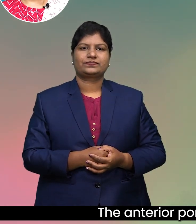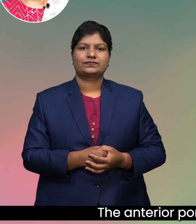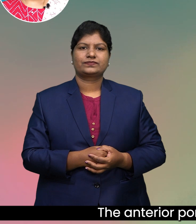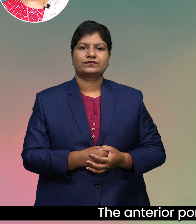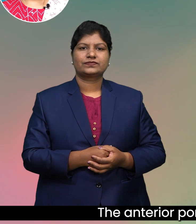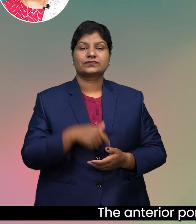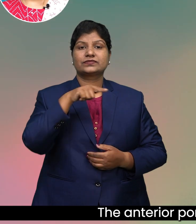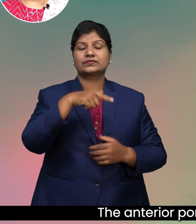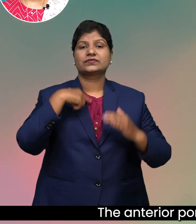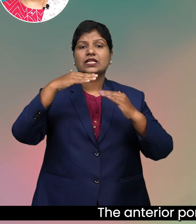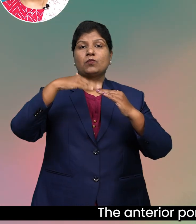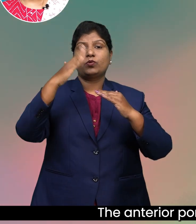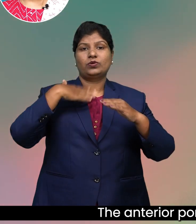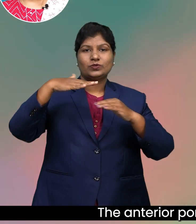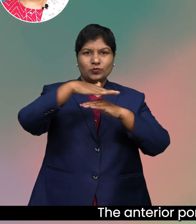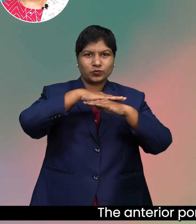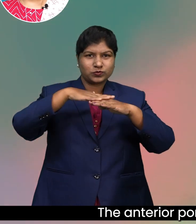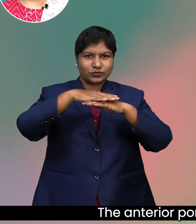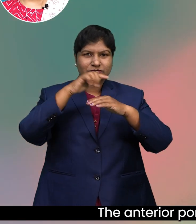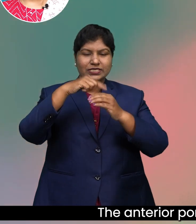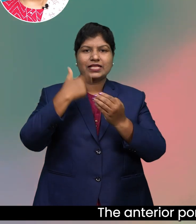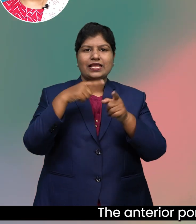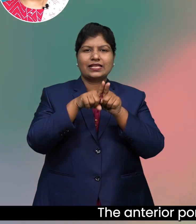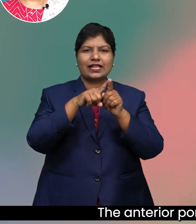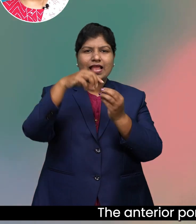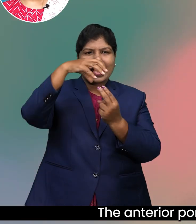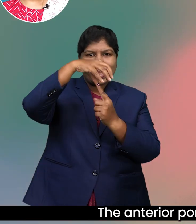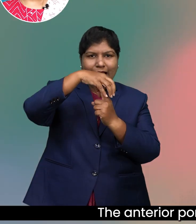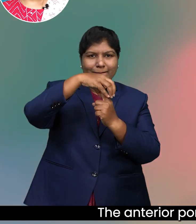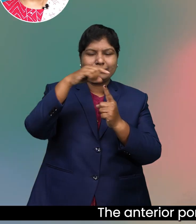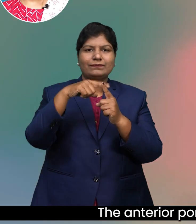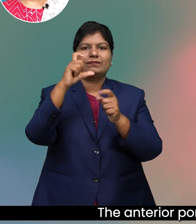The anterior portion has a cap-like structure